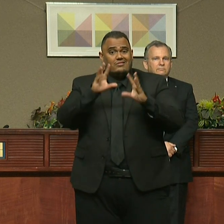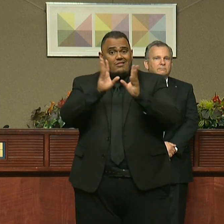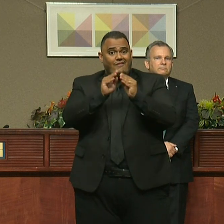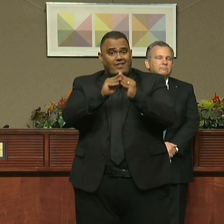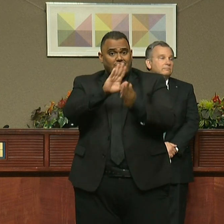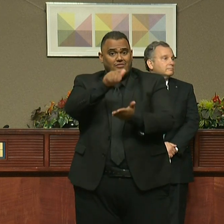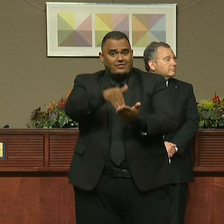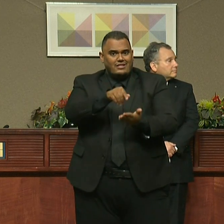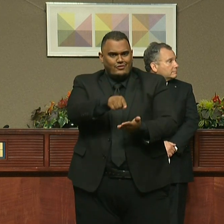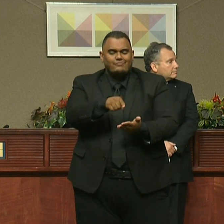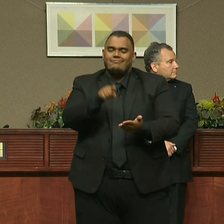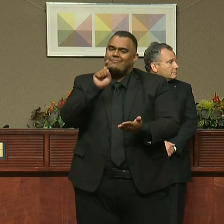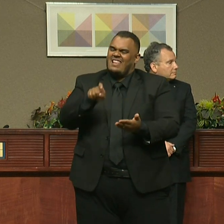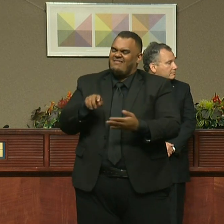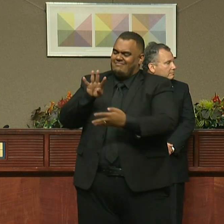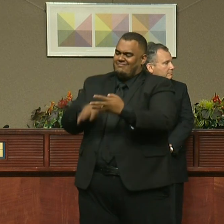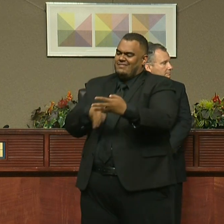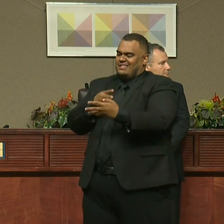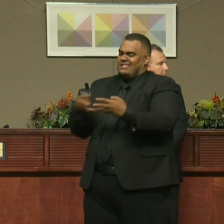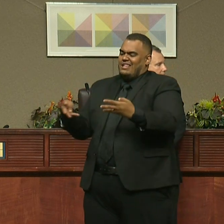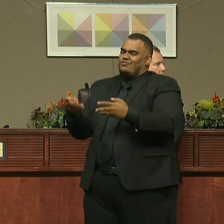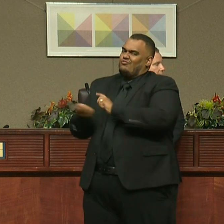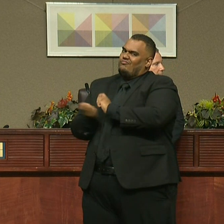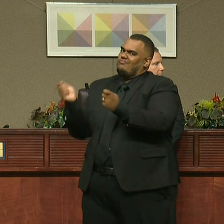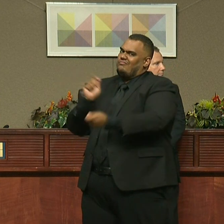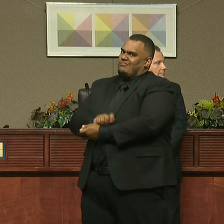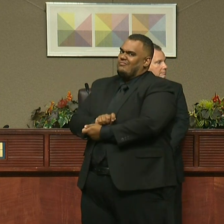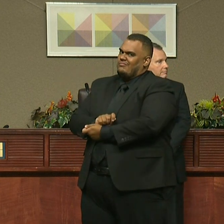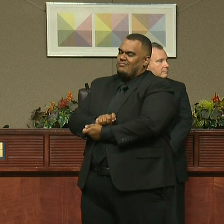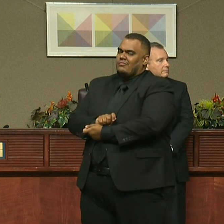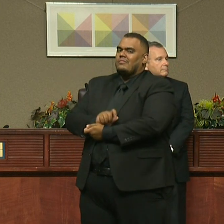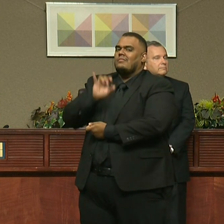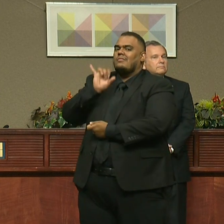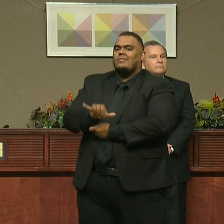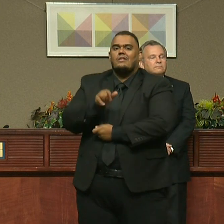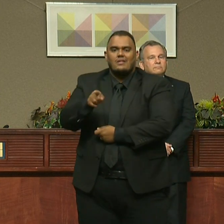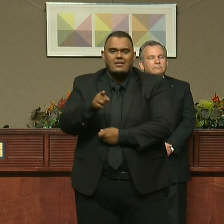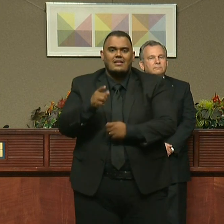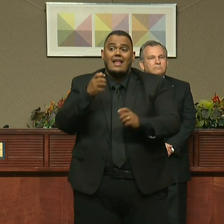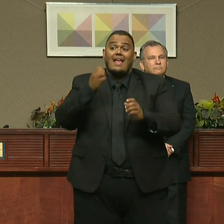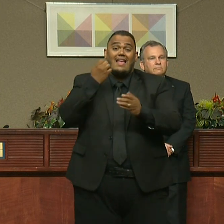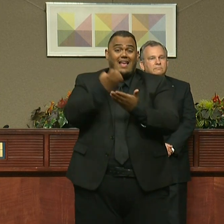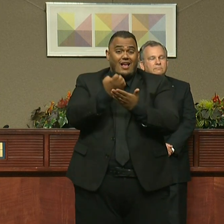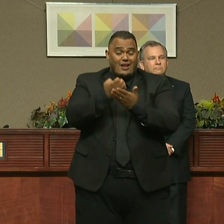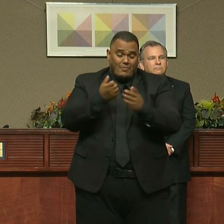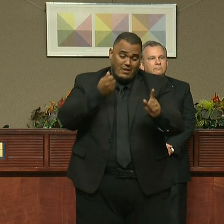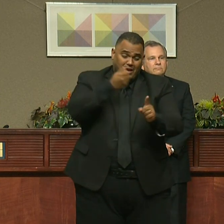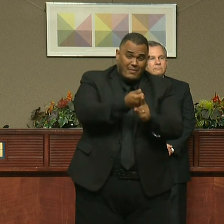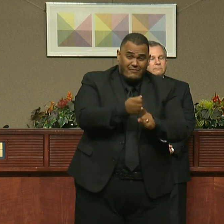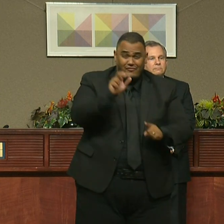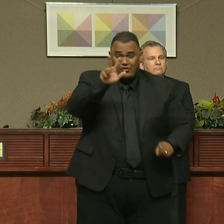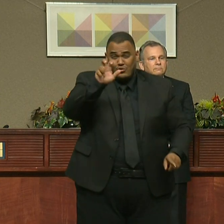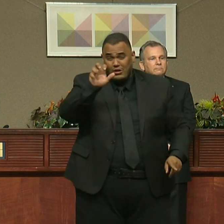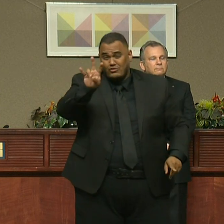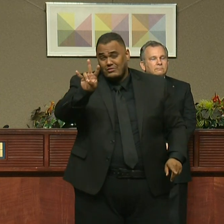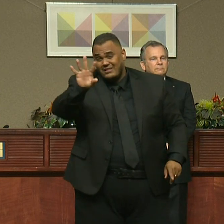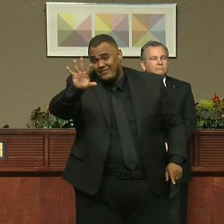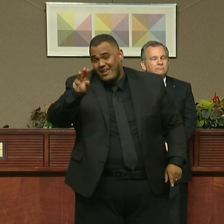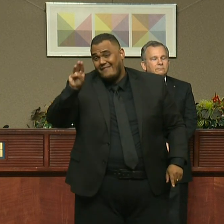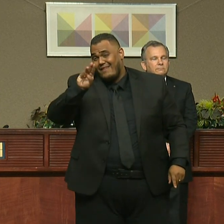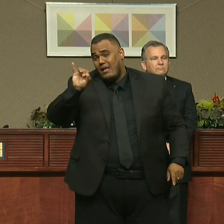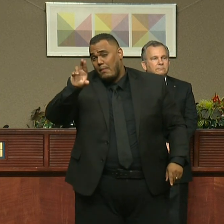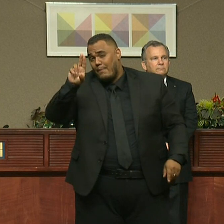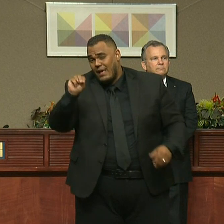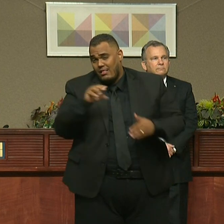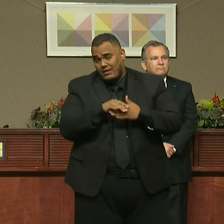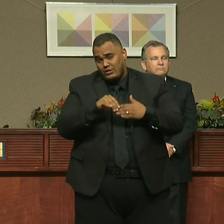rescheduled with an economic impact anticipated of $375 million. 32